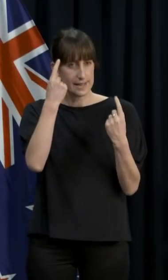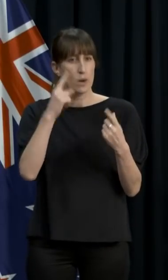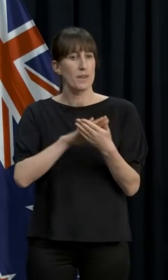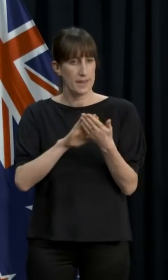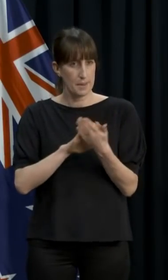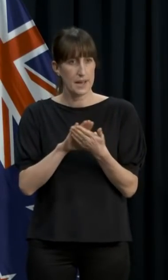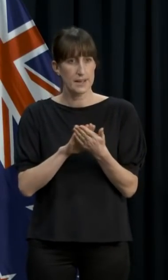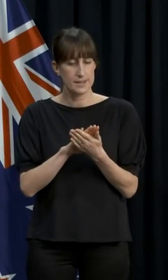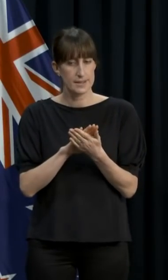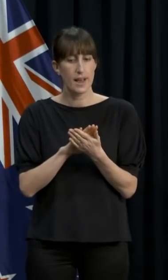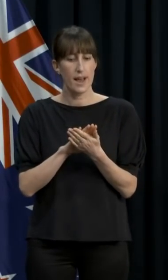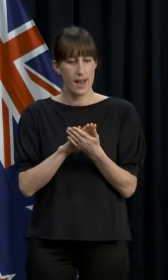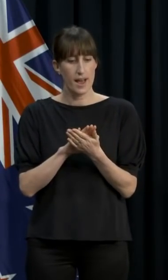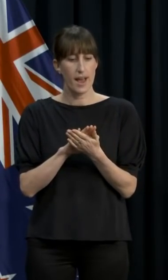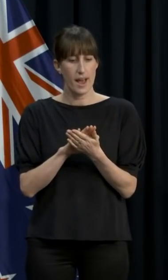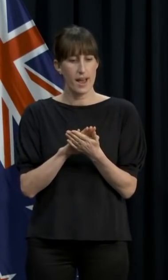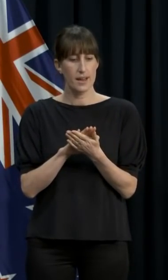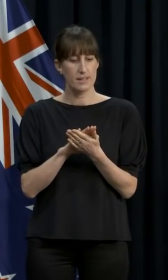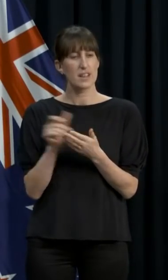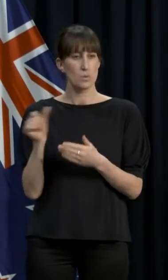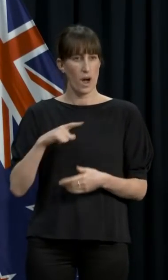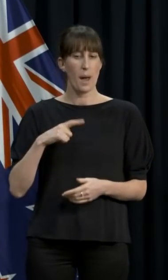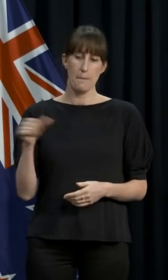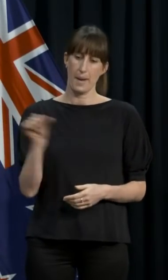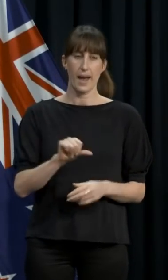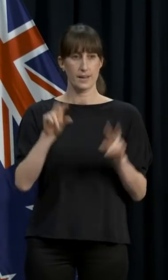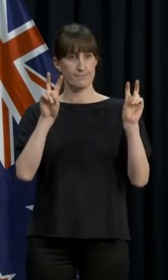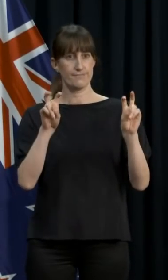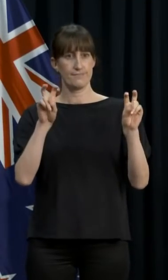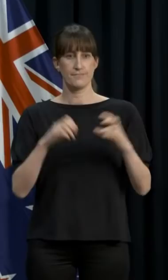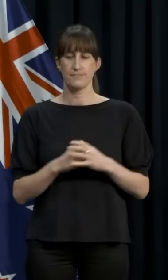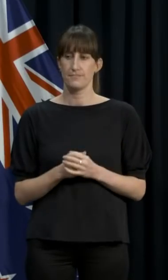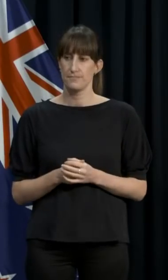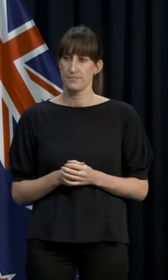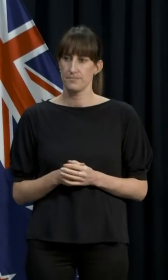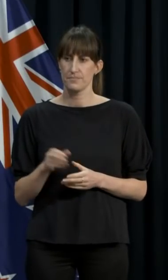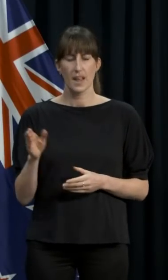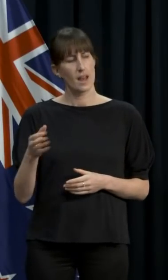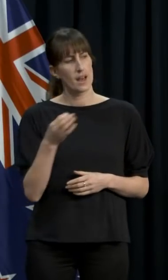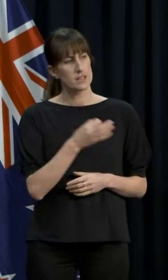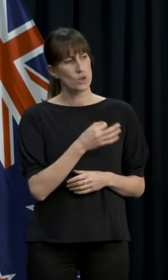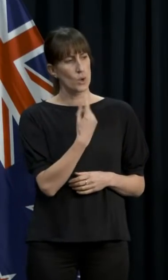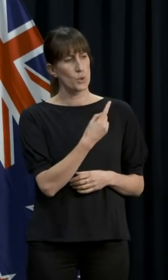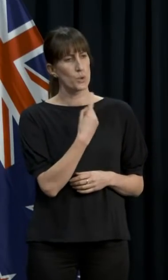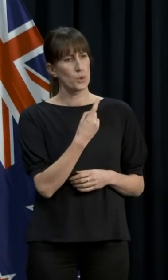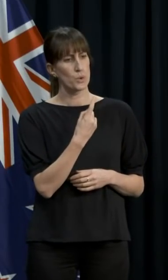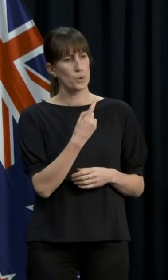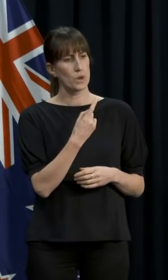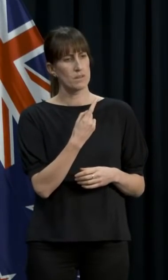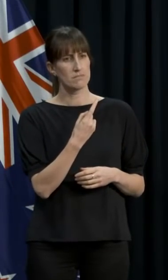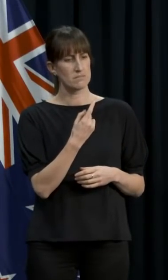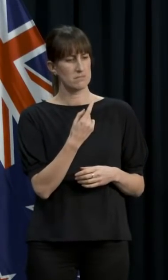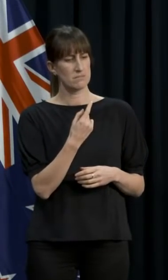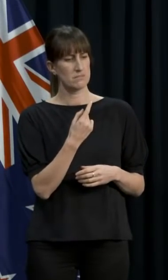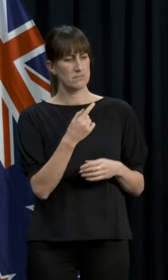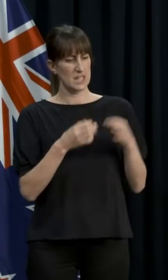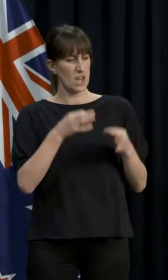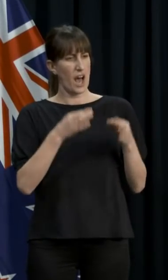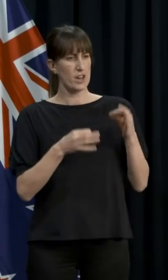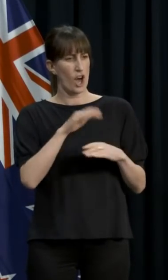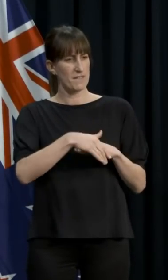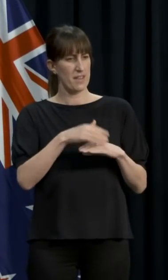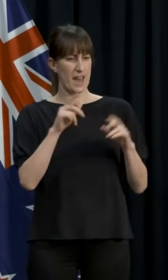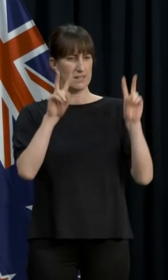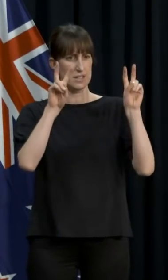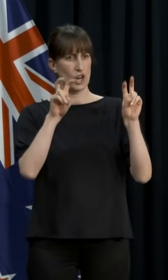to do to be part of that collective effort. Who made the decision? Who advised you? Who advised